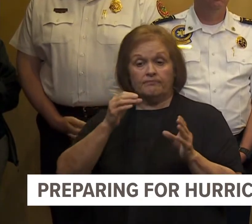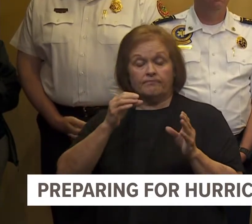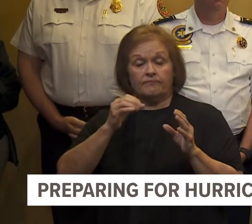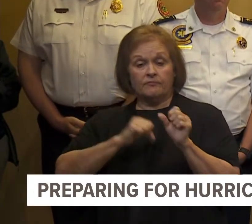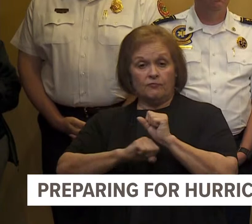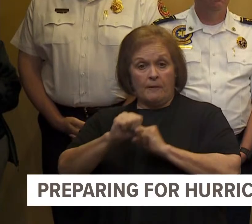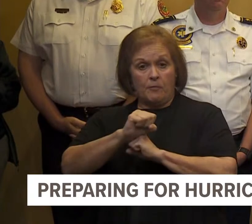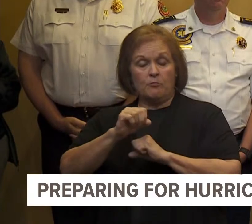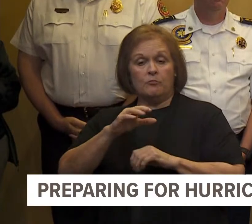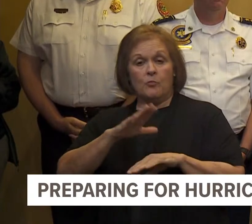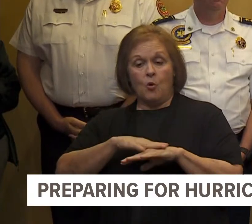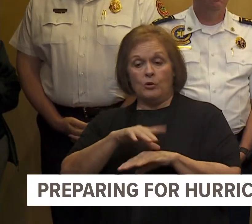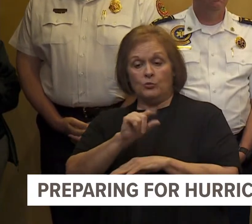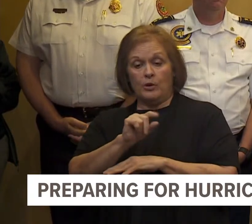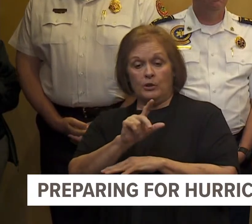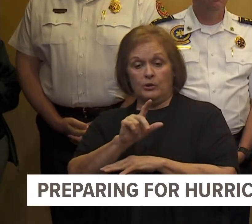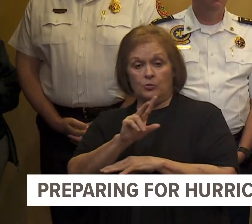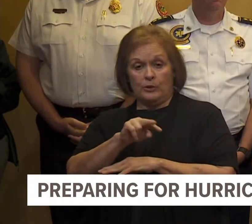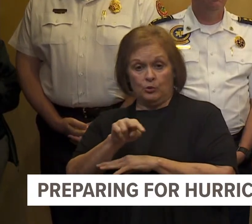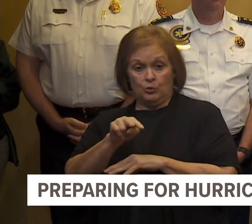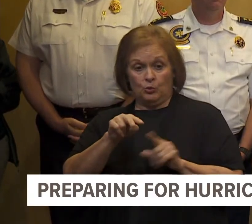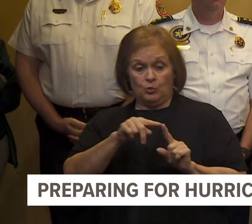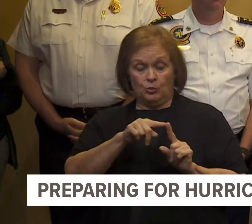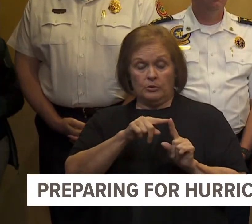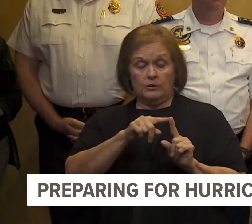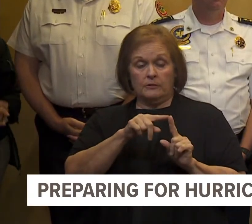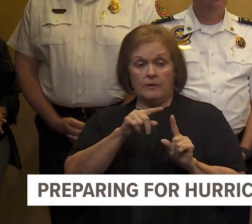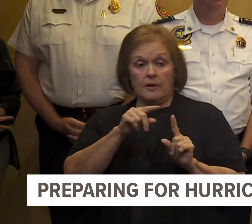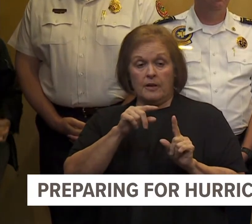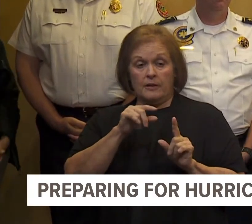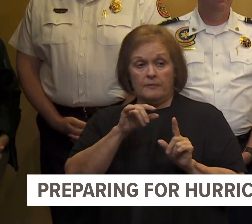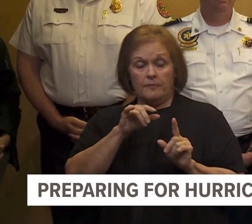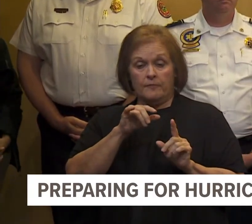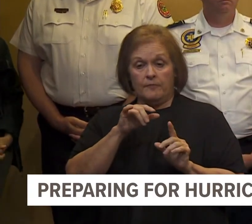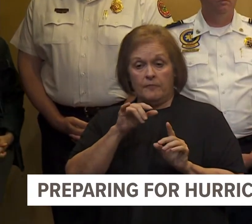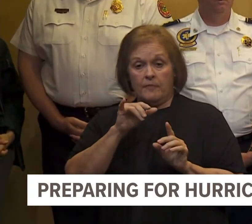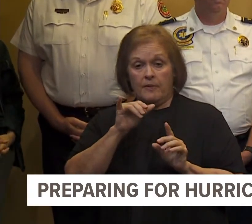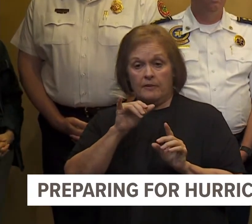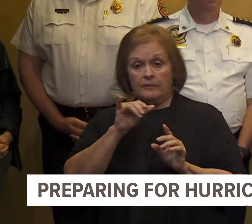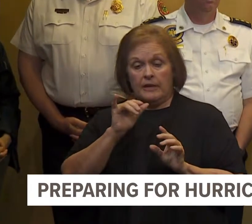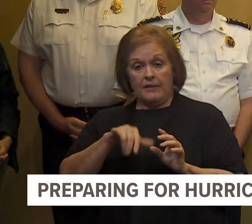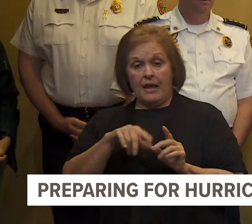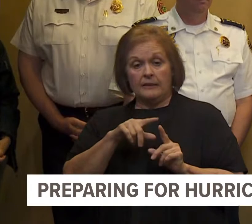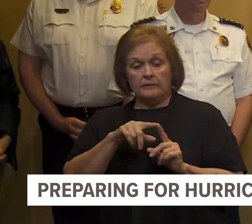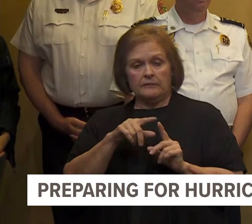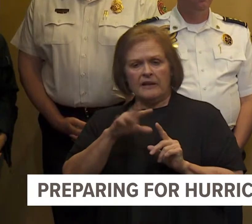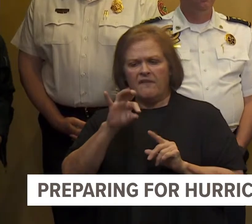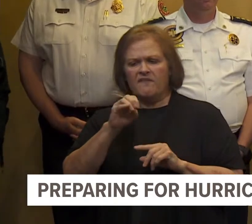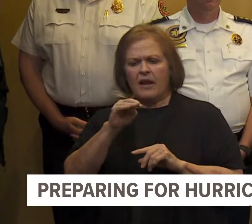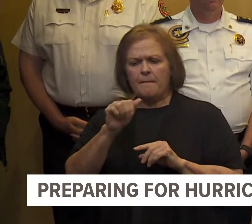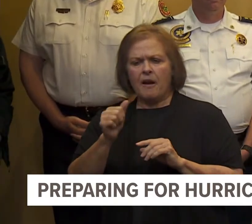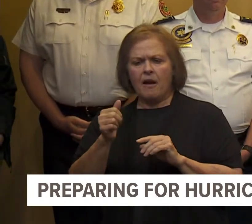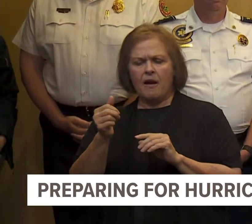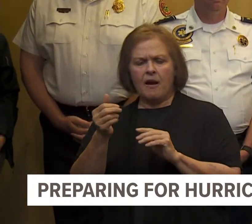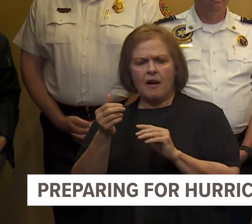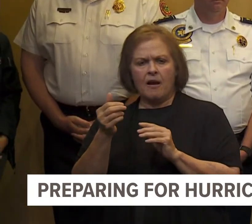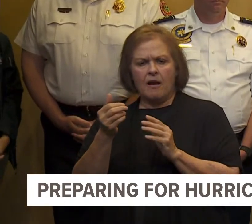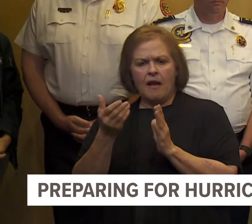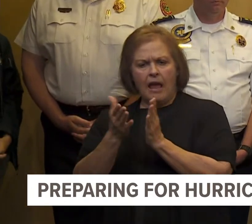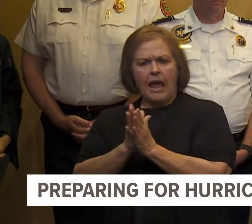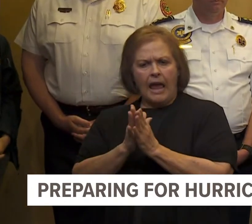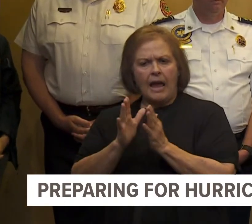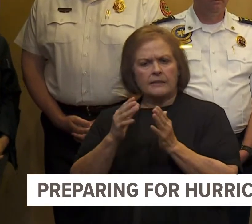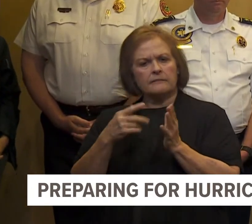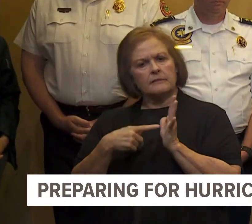framework in December of 2022. Recently, which actually has been asked by FEMA to be presented as